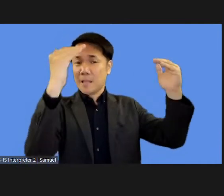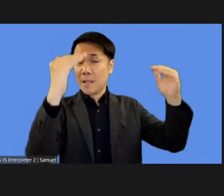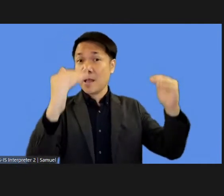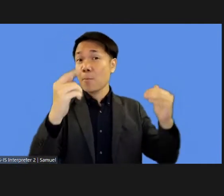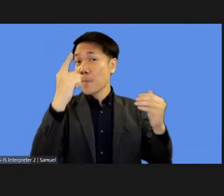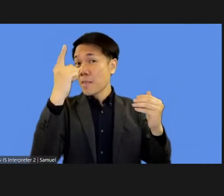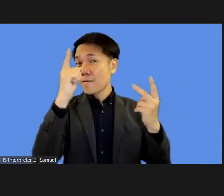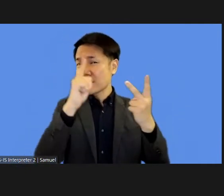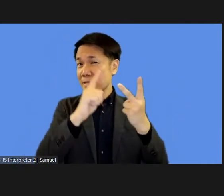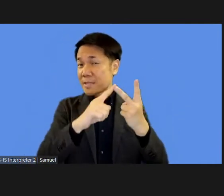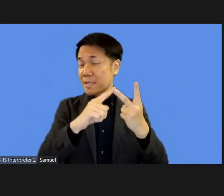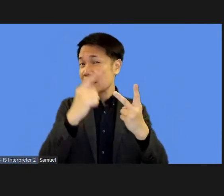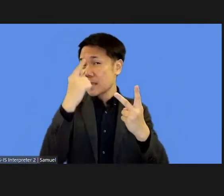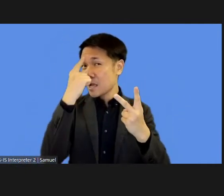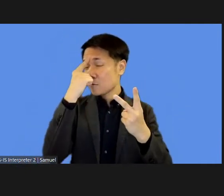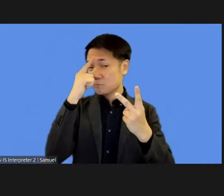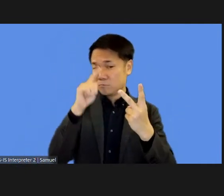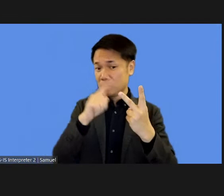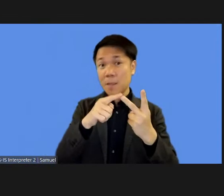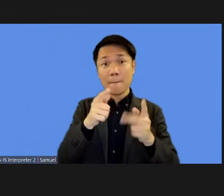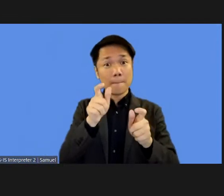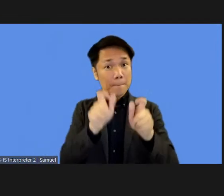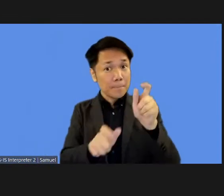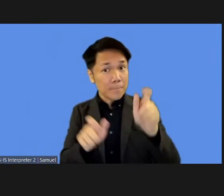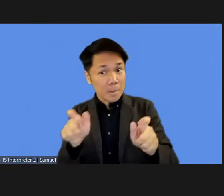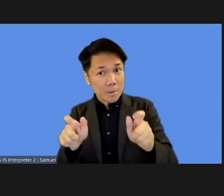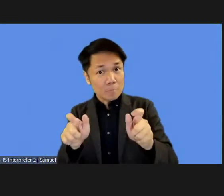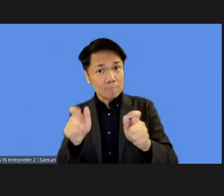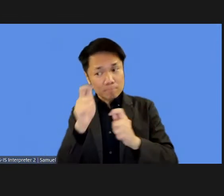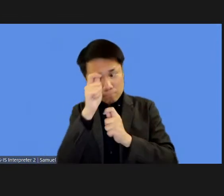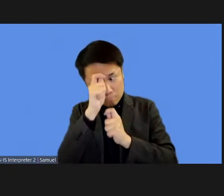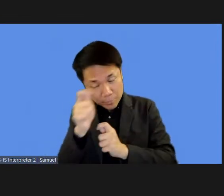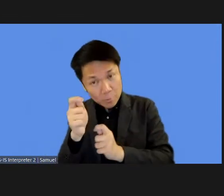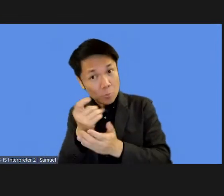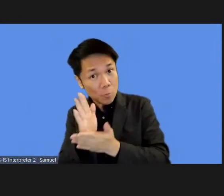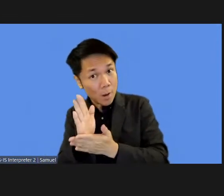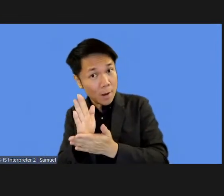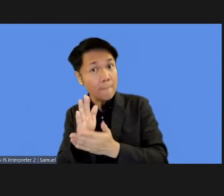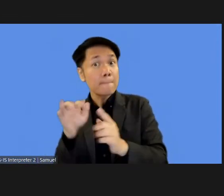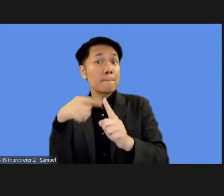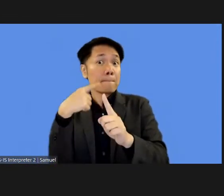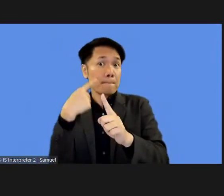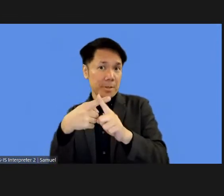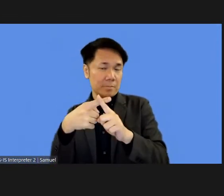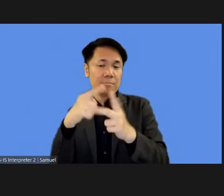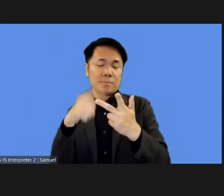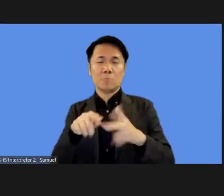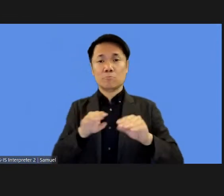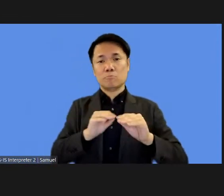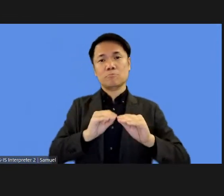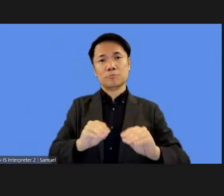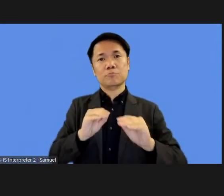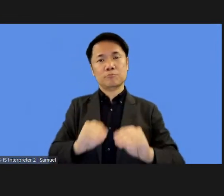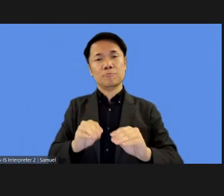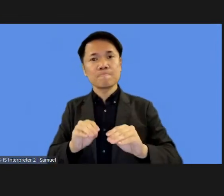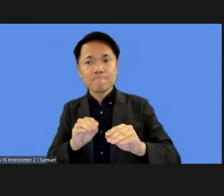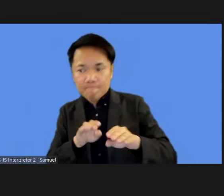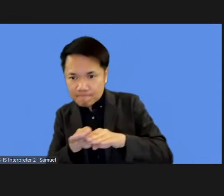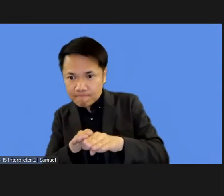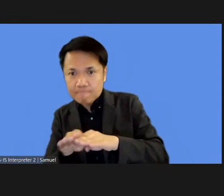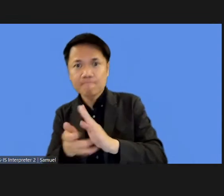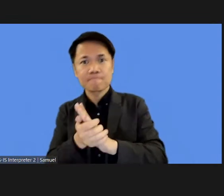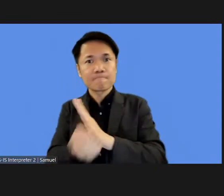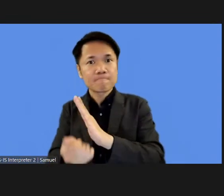also preserving human rights in that process. I'm very happy that we are joined as well by